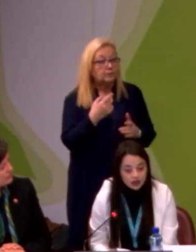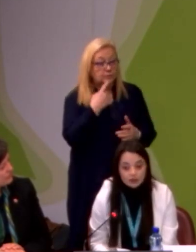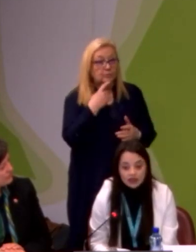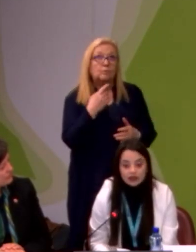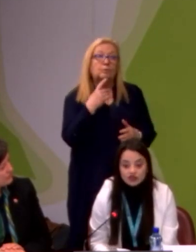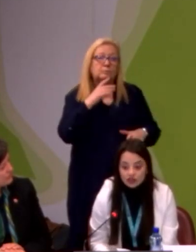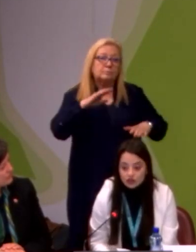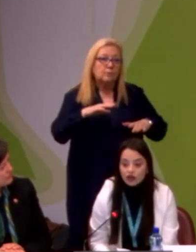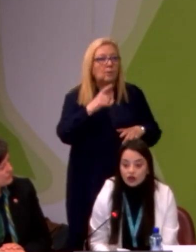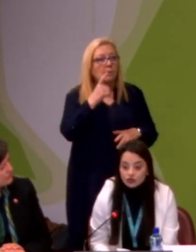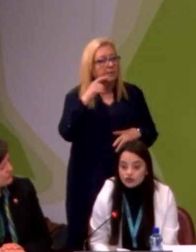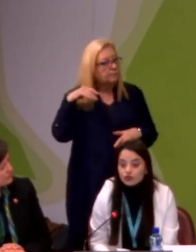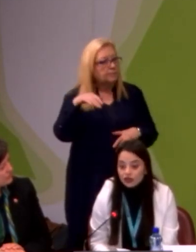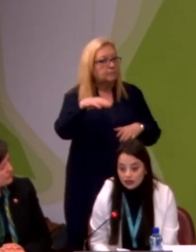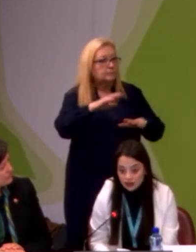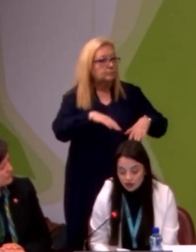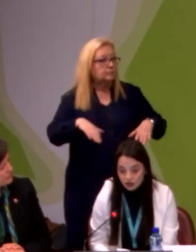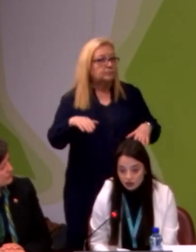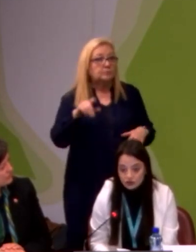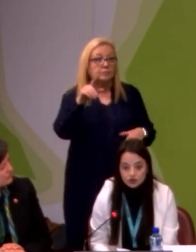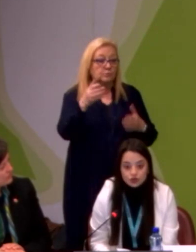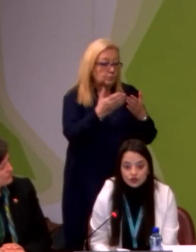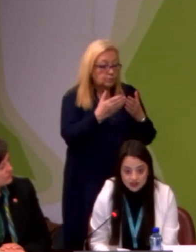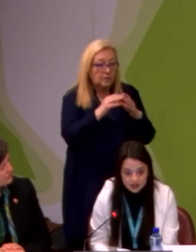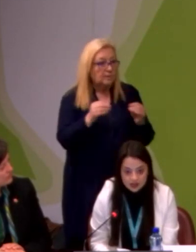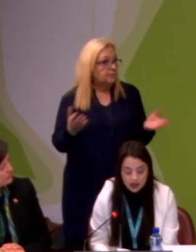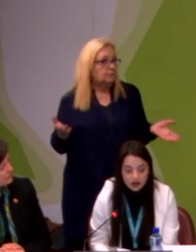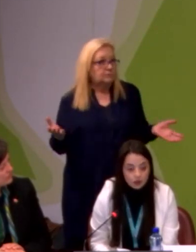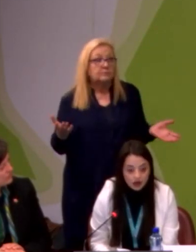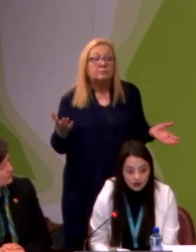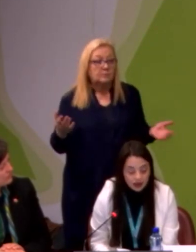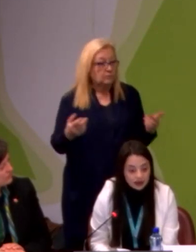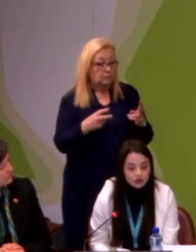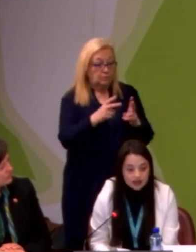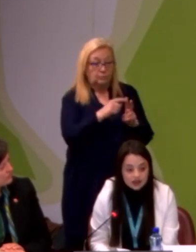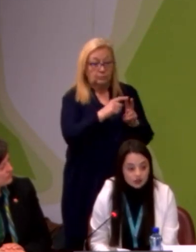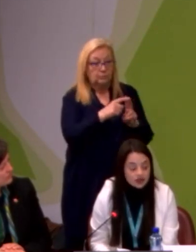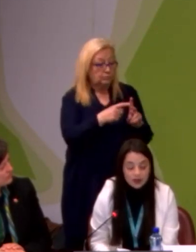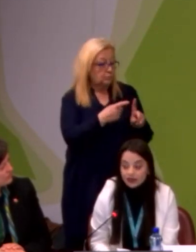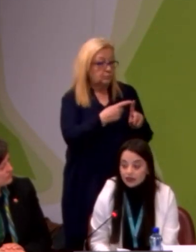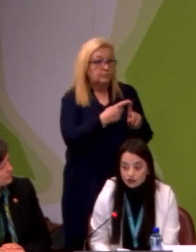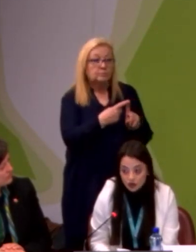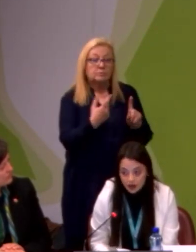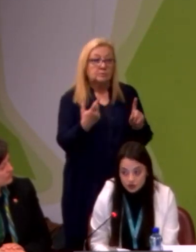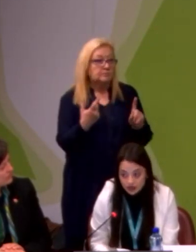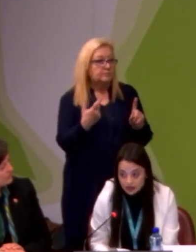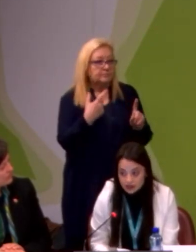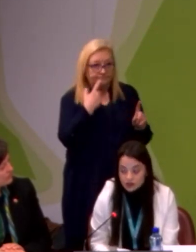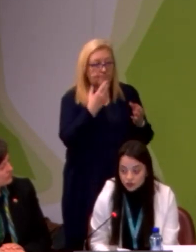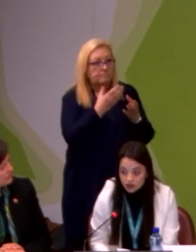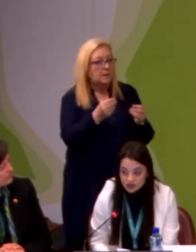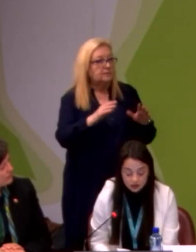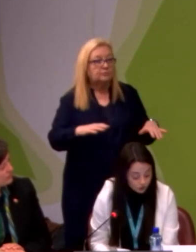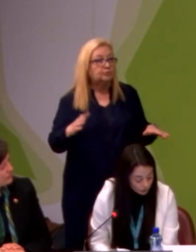estimated 1 million children are out of school in Lebanon for two reasons. One, an increased or a spike in the dropout rate